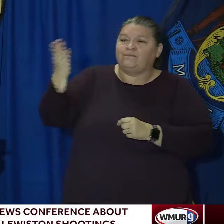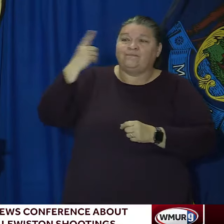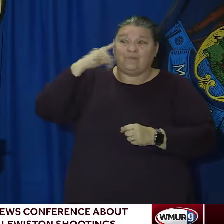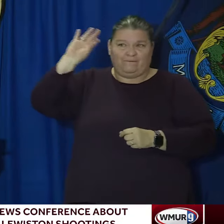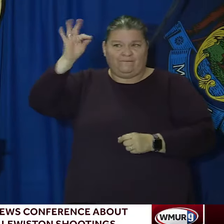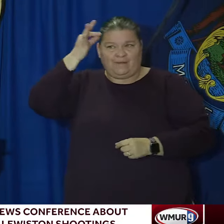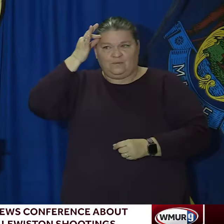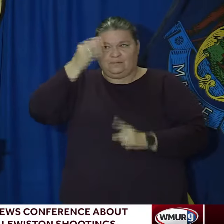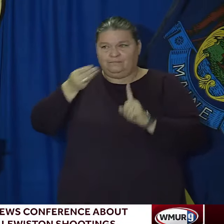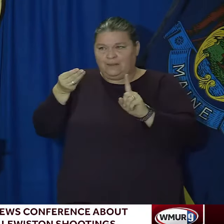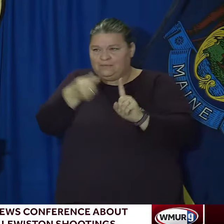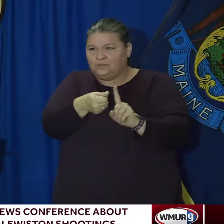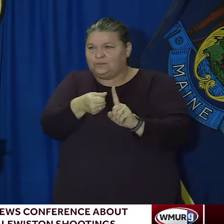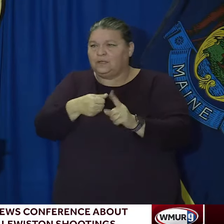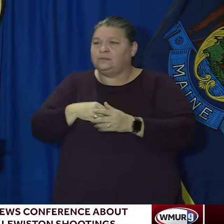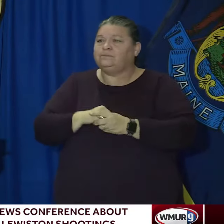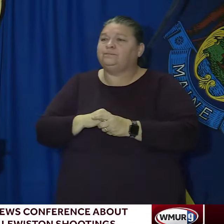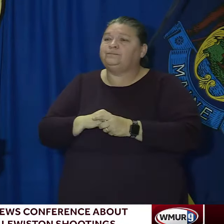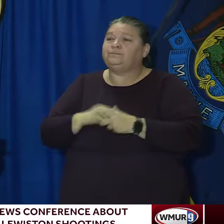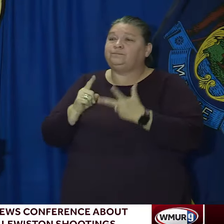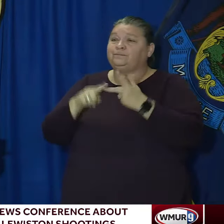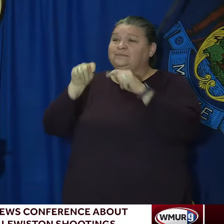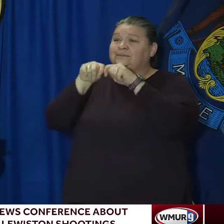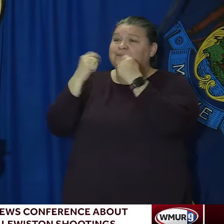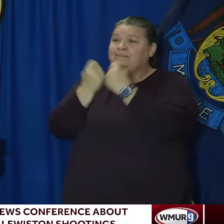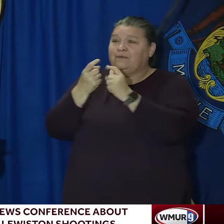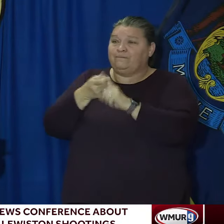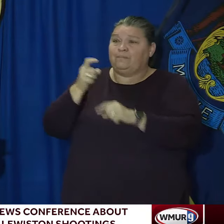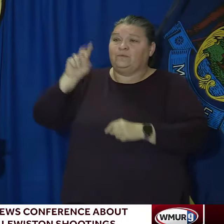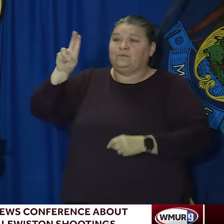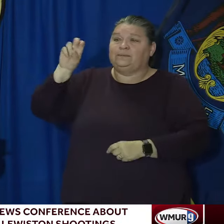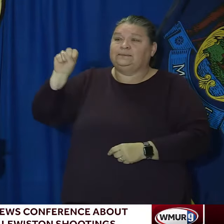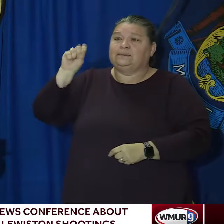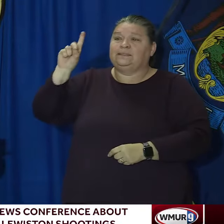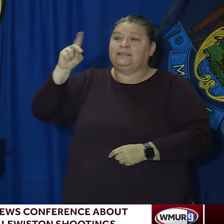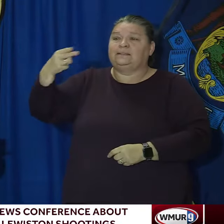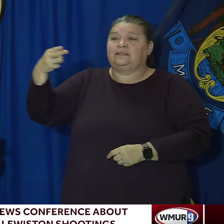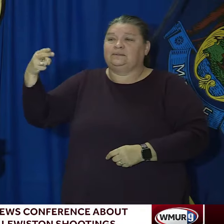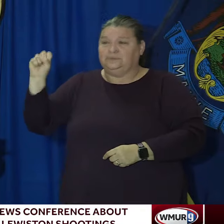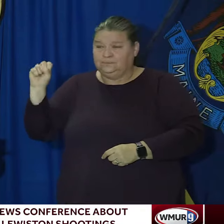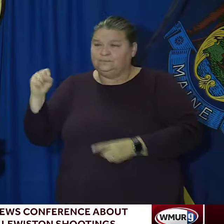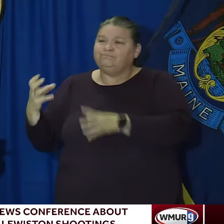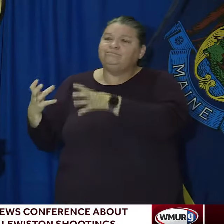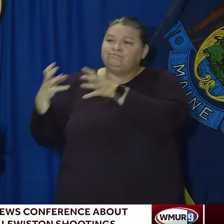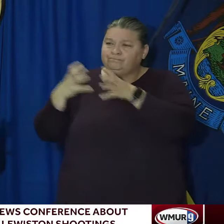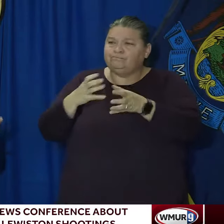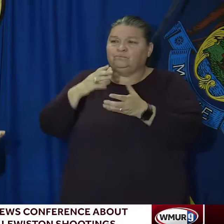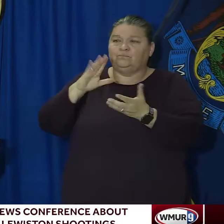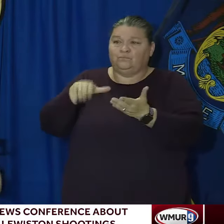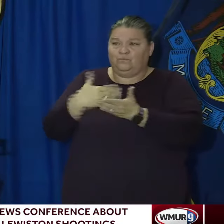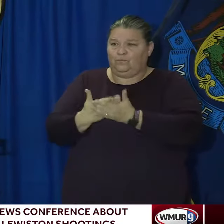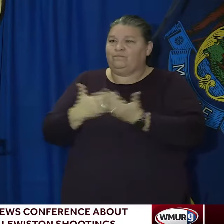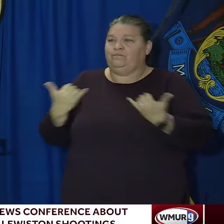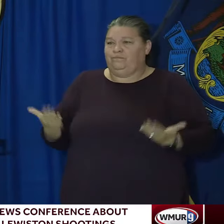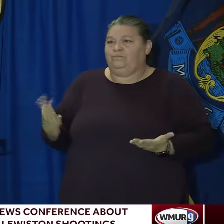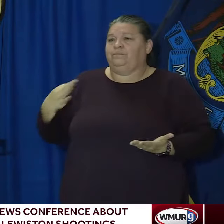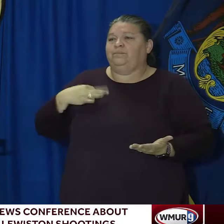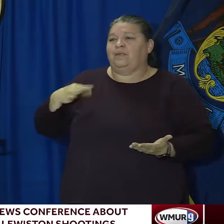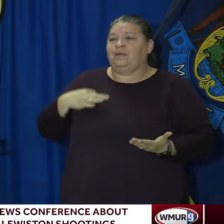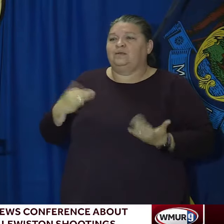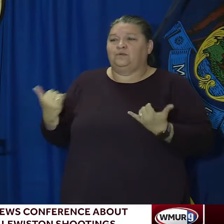a team from the U.S. Department of Health and Human Services arriving in Maine today to support our health care